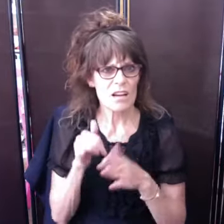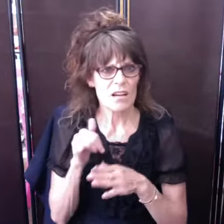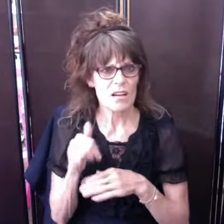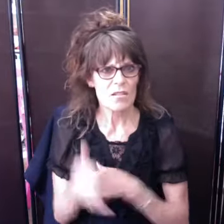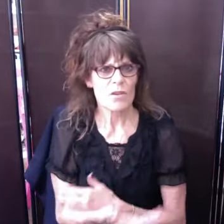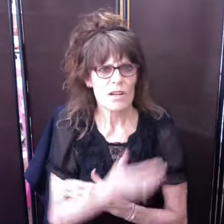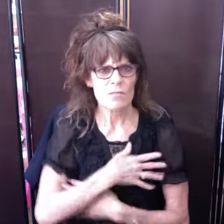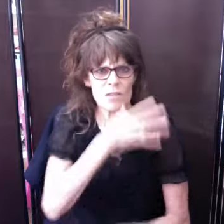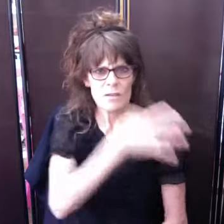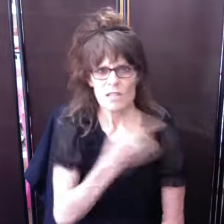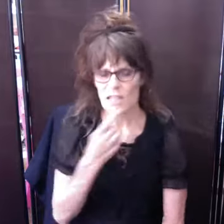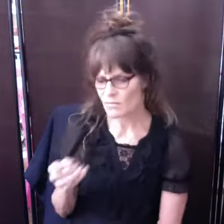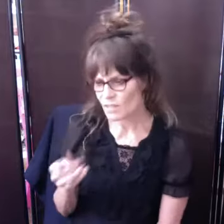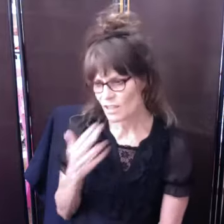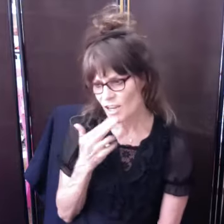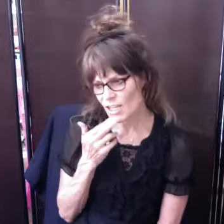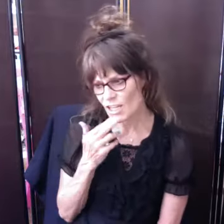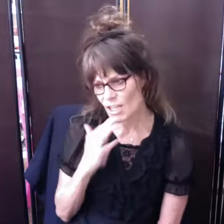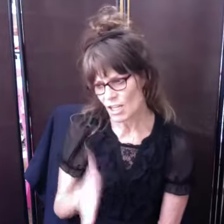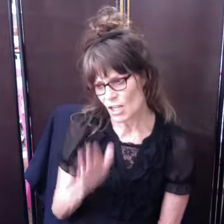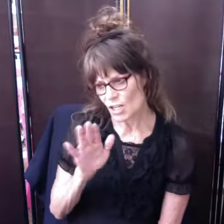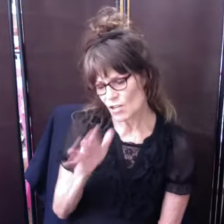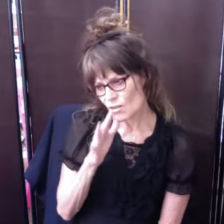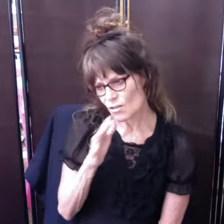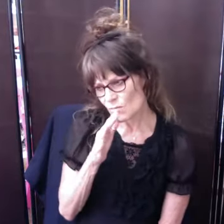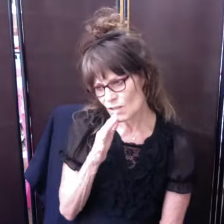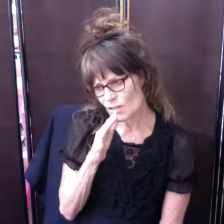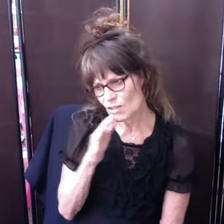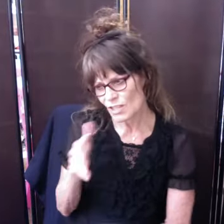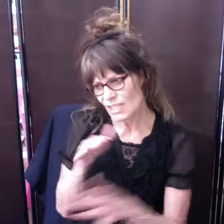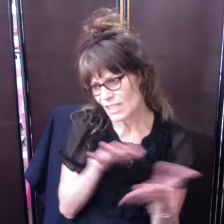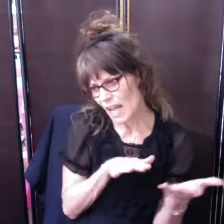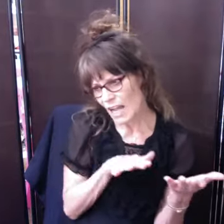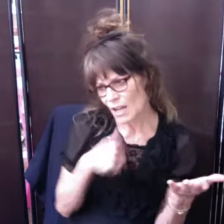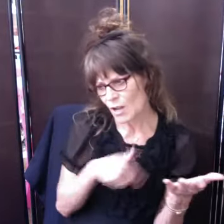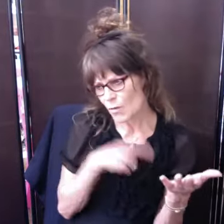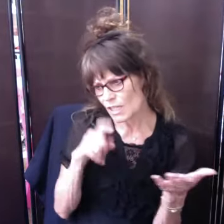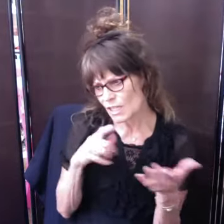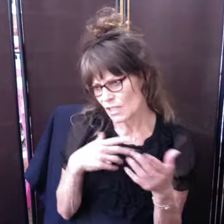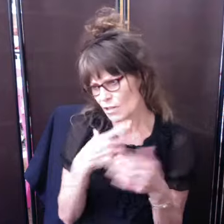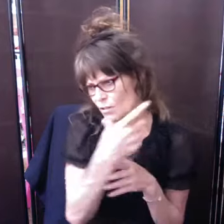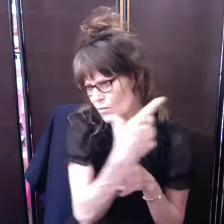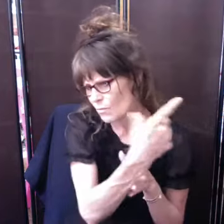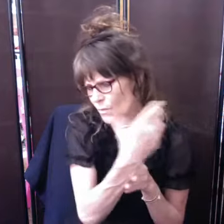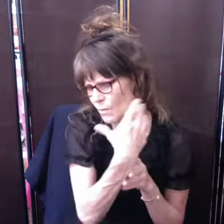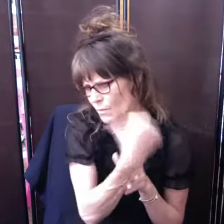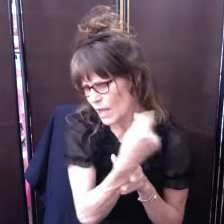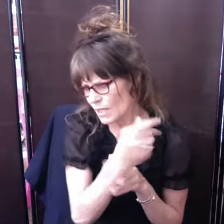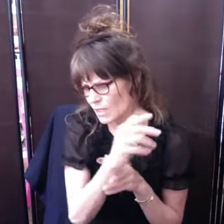at me and she said, honey, your mother's had an accident. We've got to go back to Lafayette. I remember thinking, what in the world is a big deal? So we grabbed